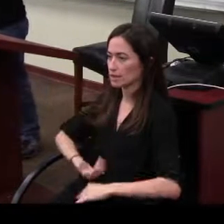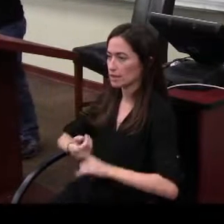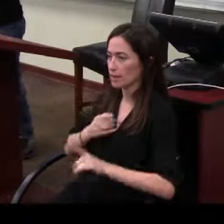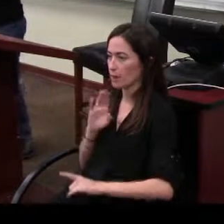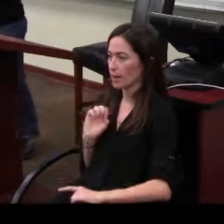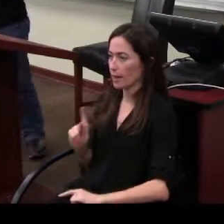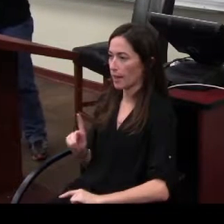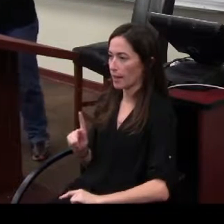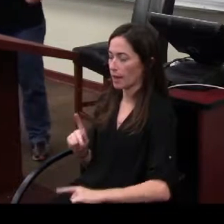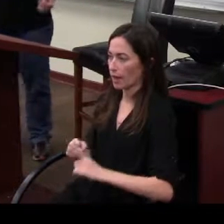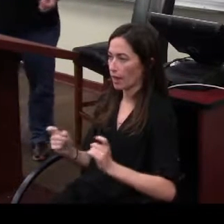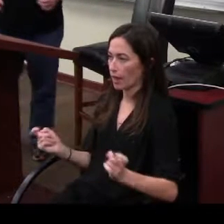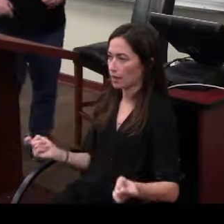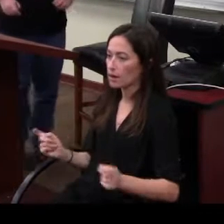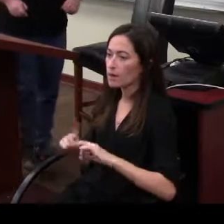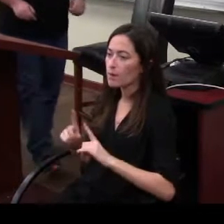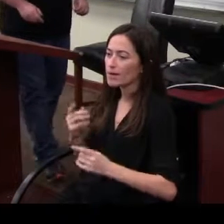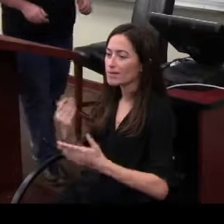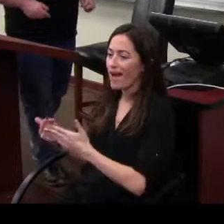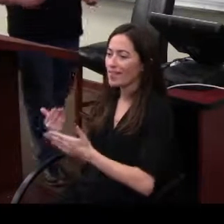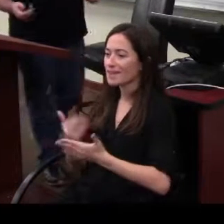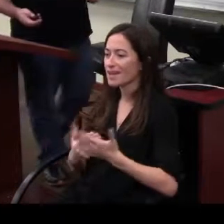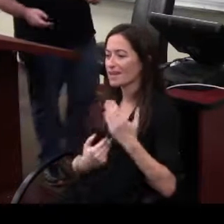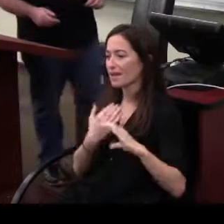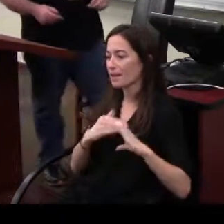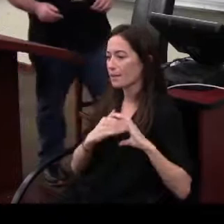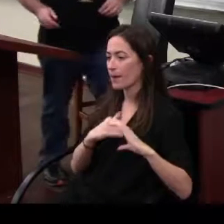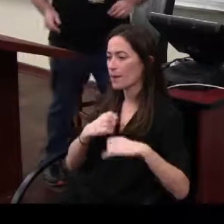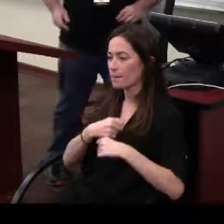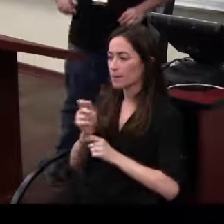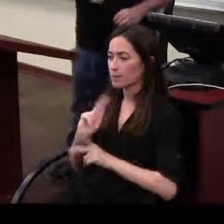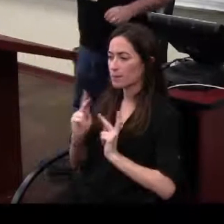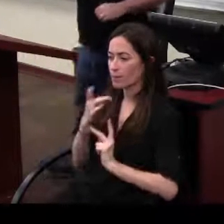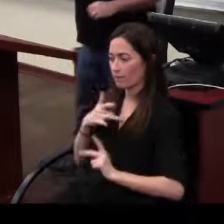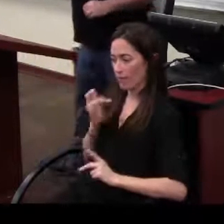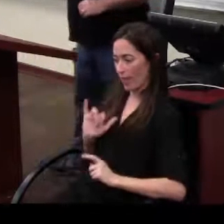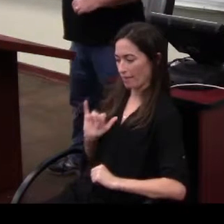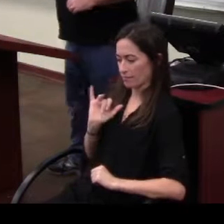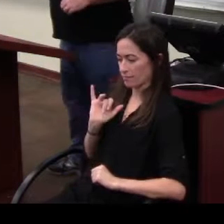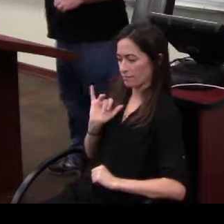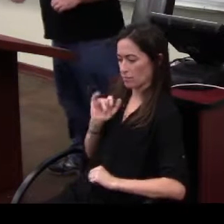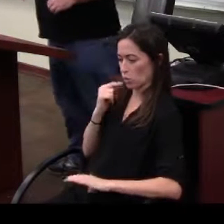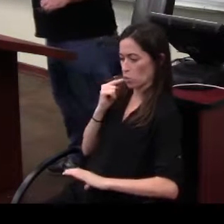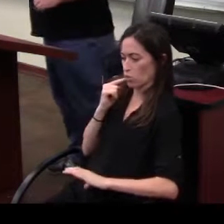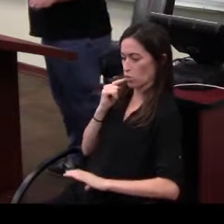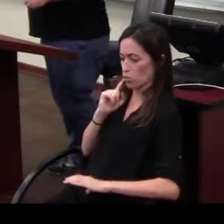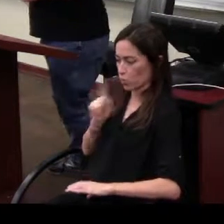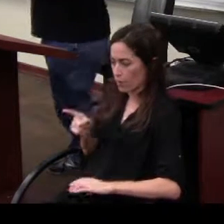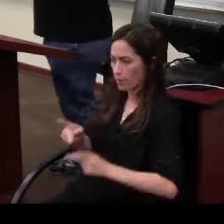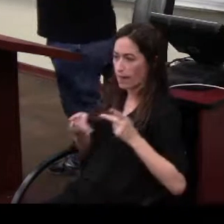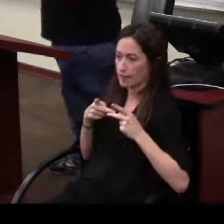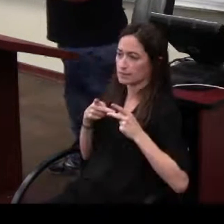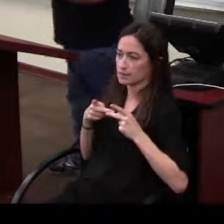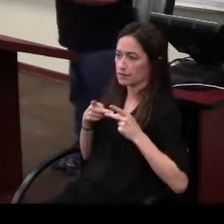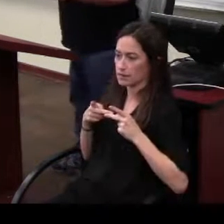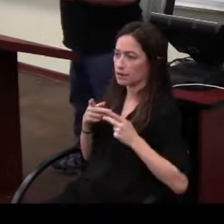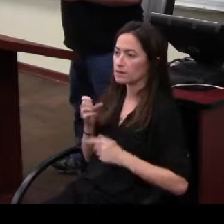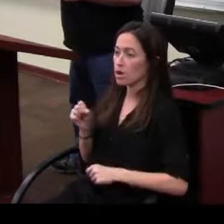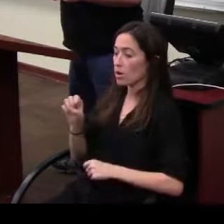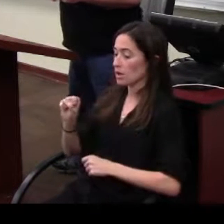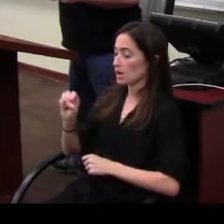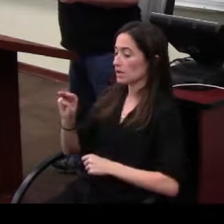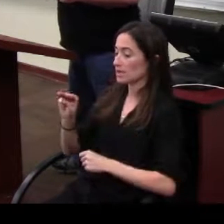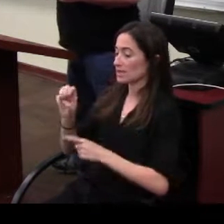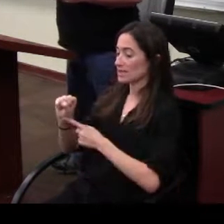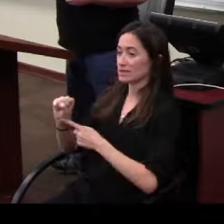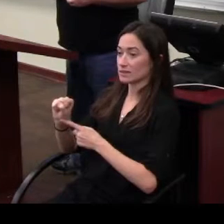and so forth. It just validates it, right? And it makes it real for people. So the smishing, how many of you guys have gotten something in